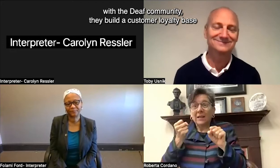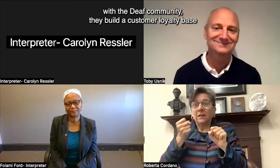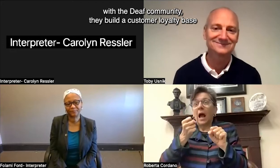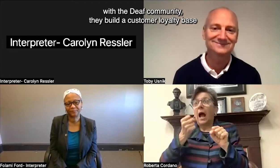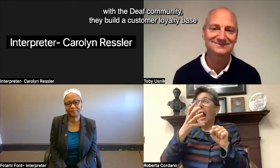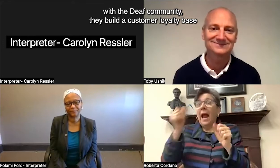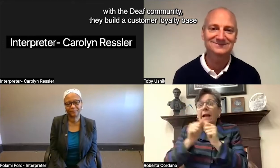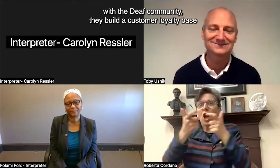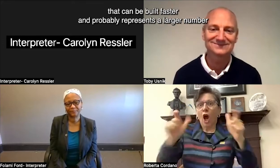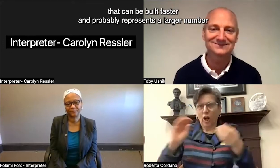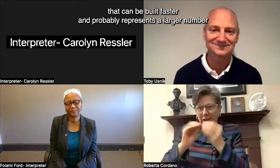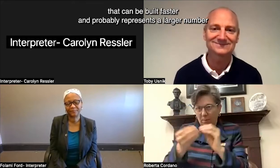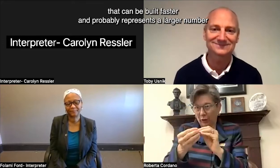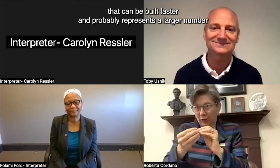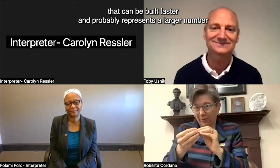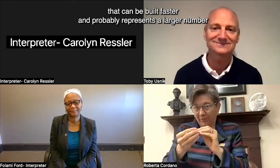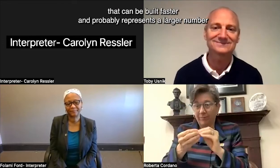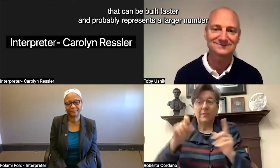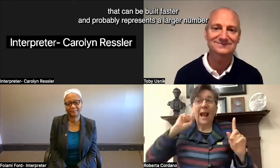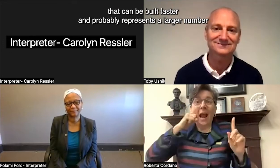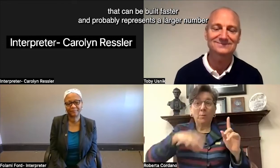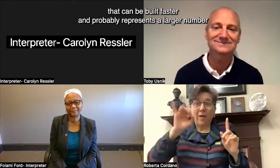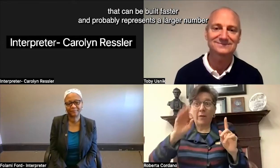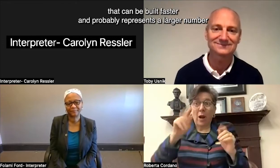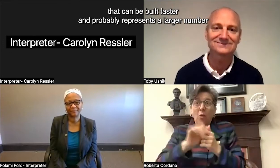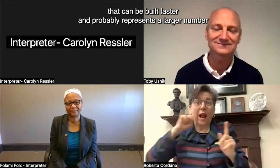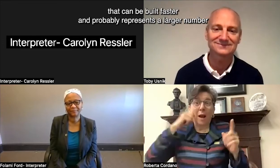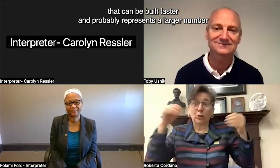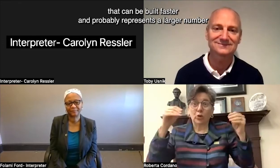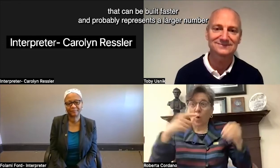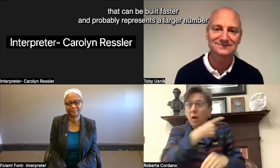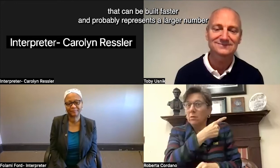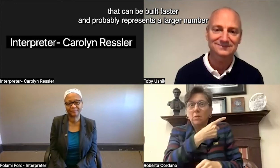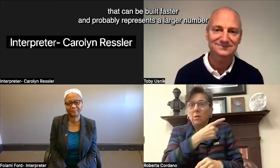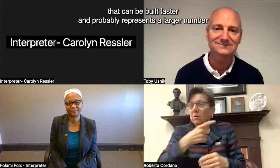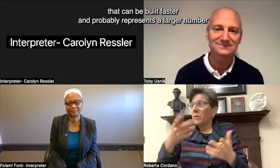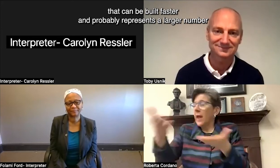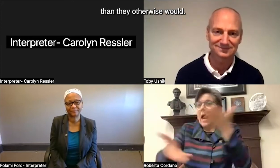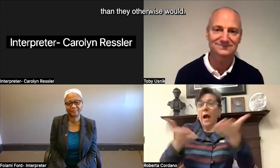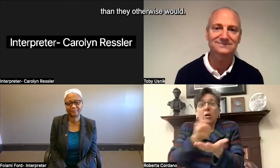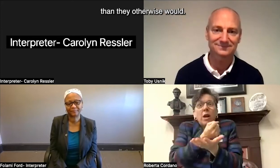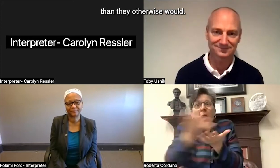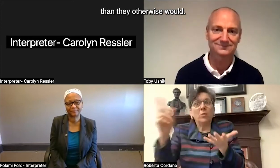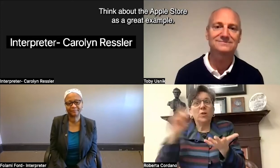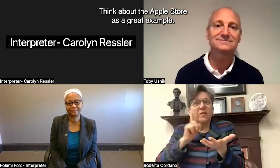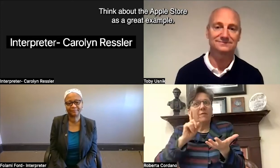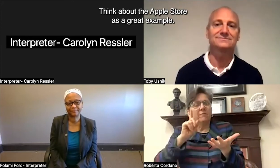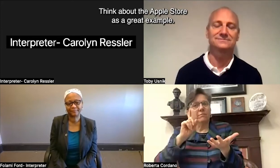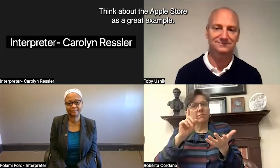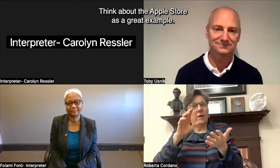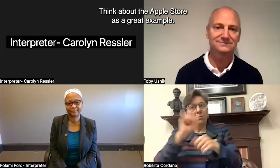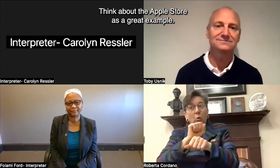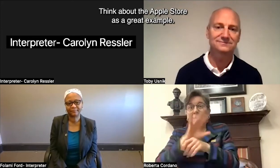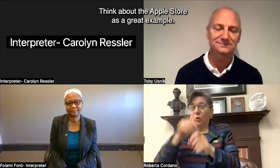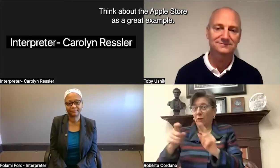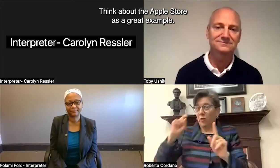that can be built faster and probably represents a larger number than they otherwise would. Think about the Apple store as a great example. They hired